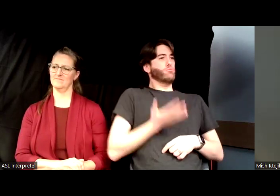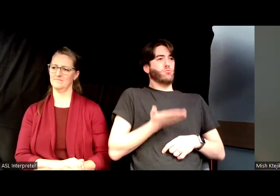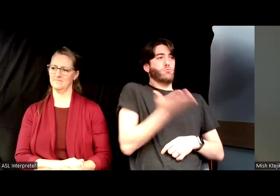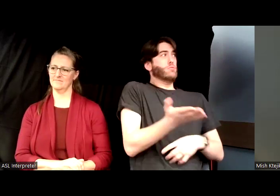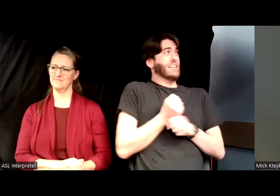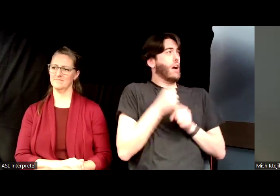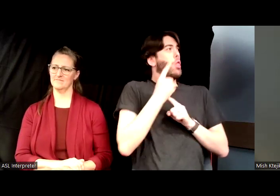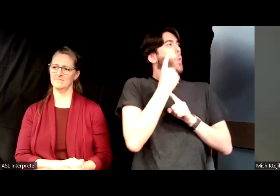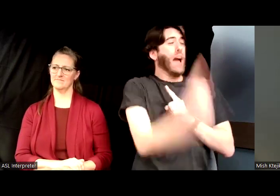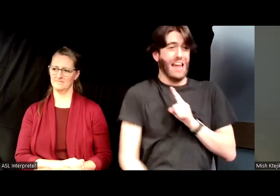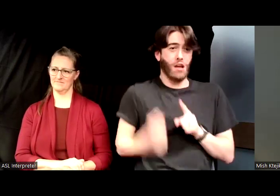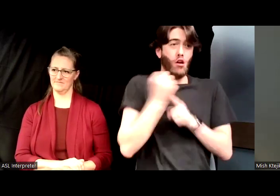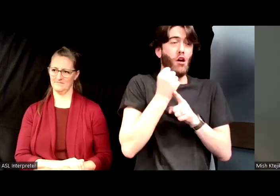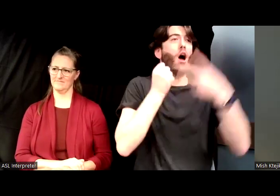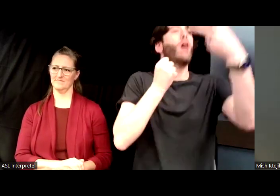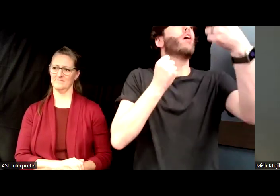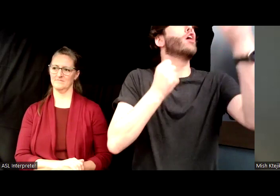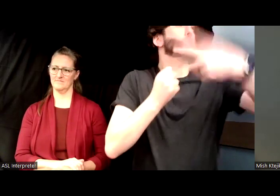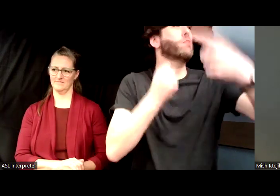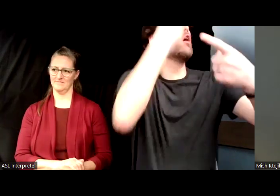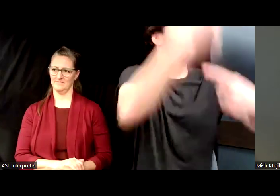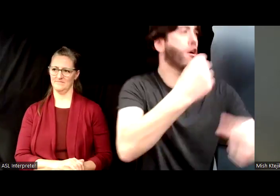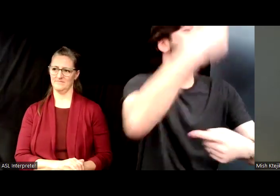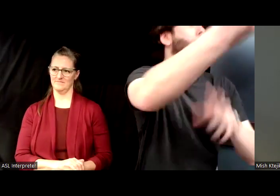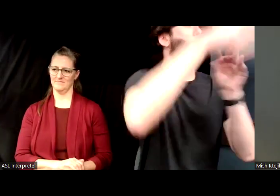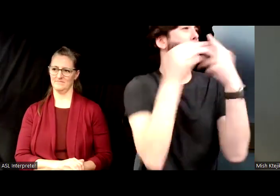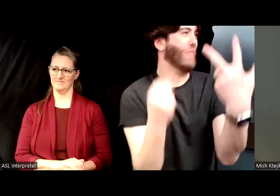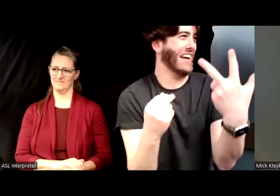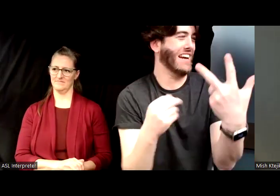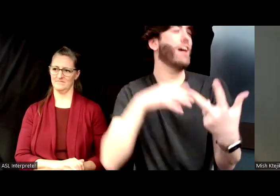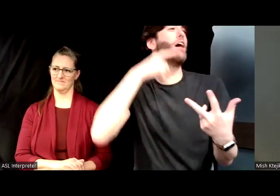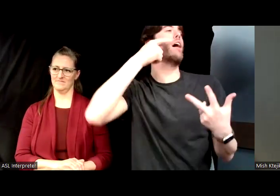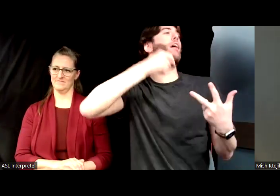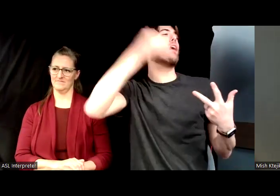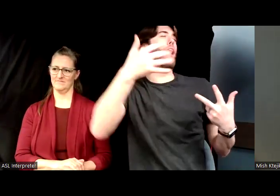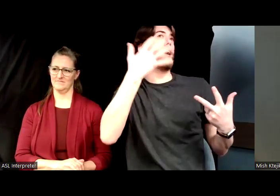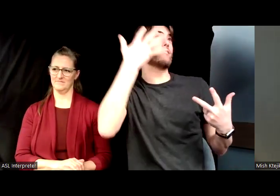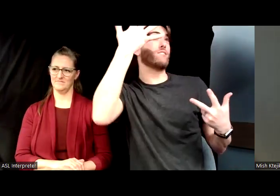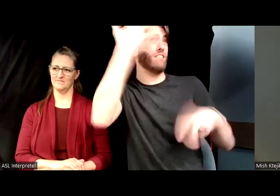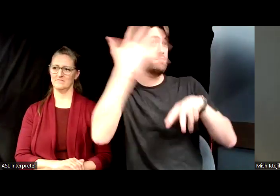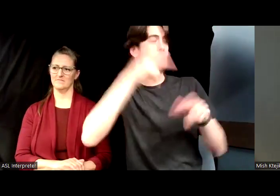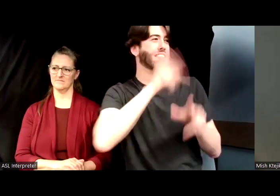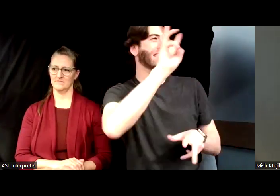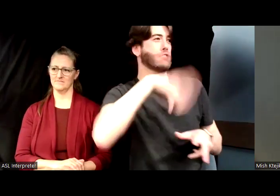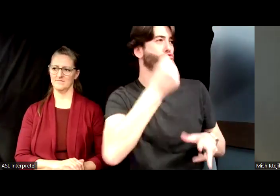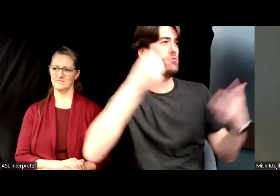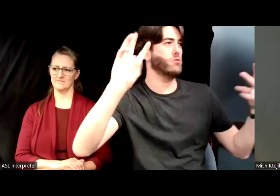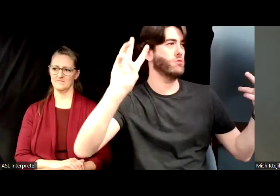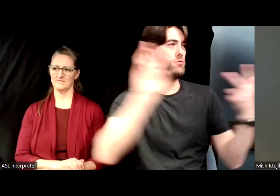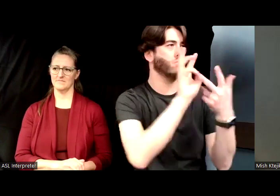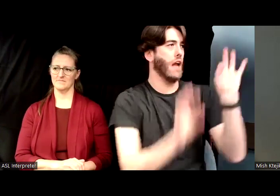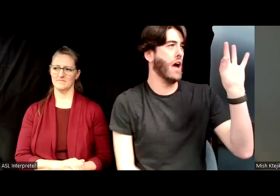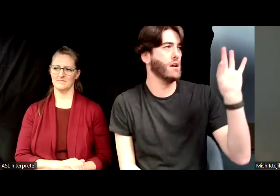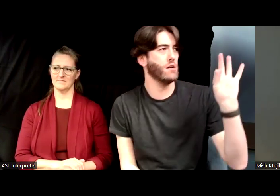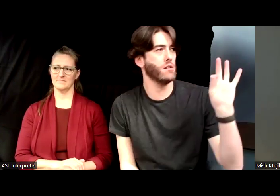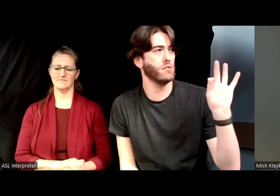including the time, the application time frame. So you have the year plus the 2 renewals, that's 3. If